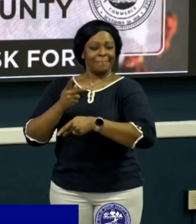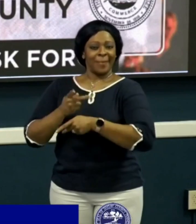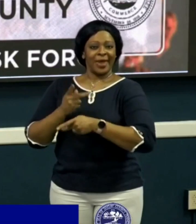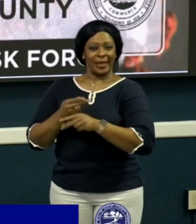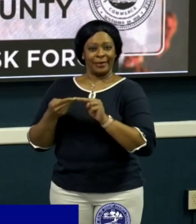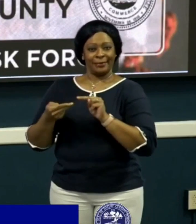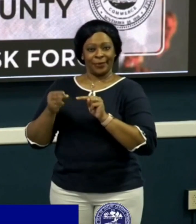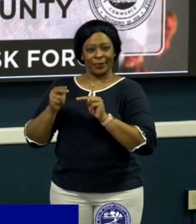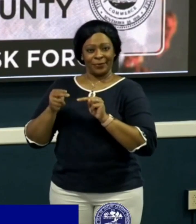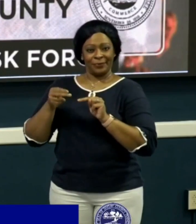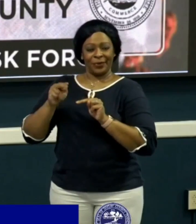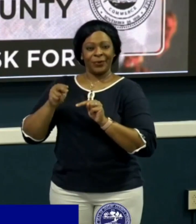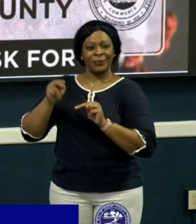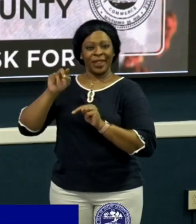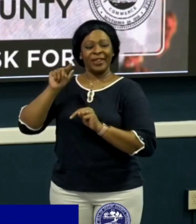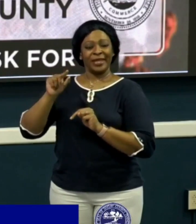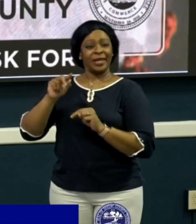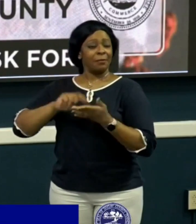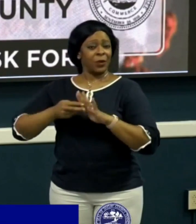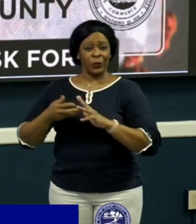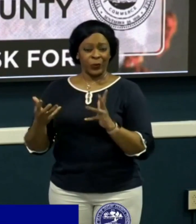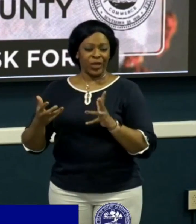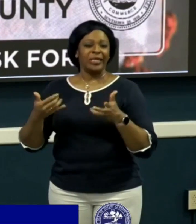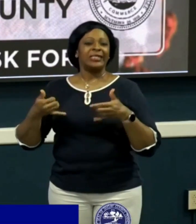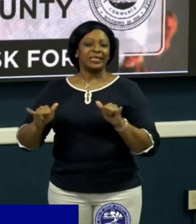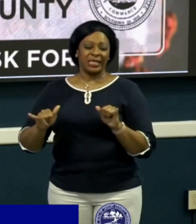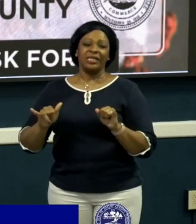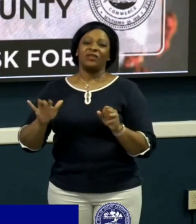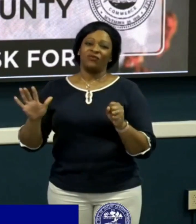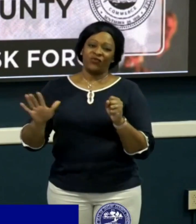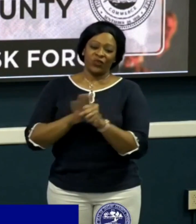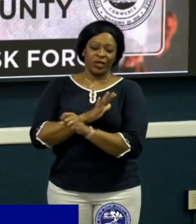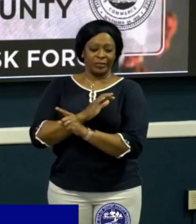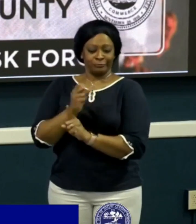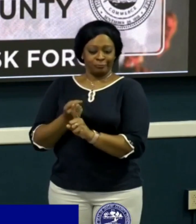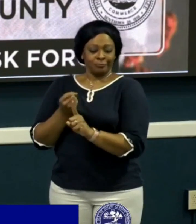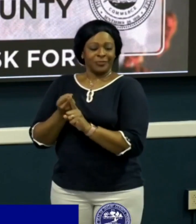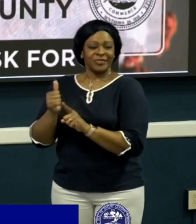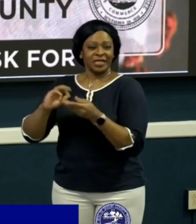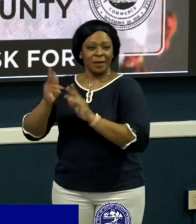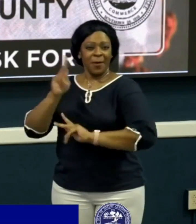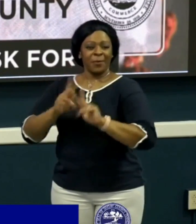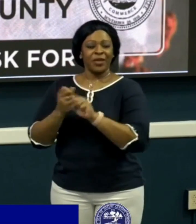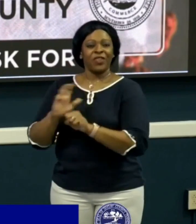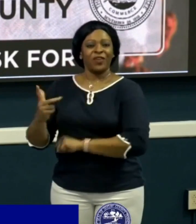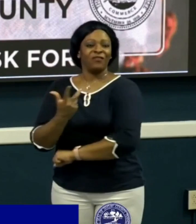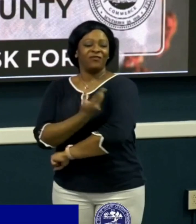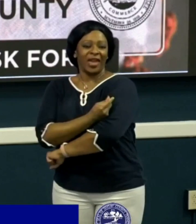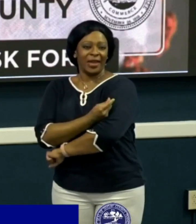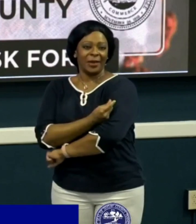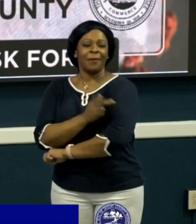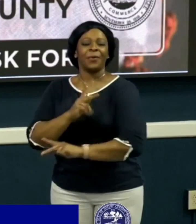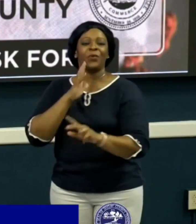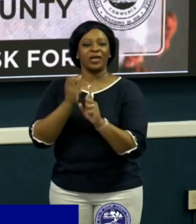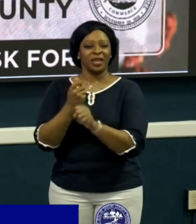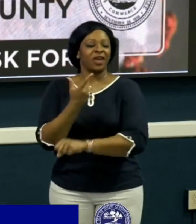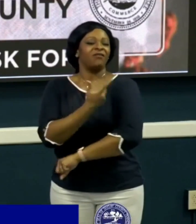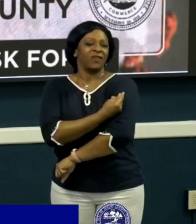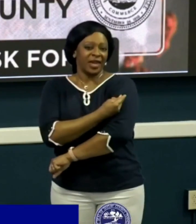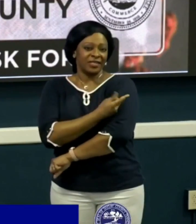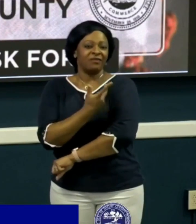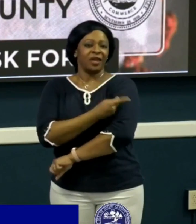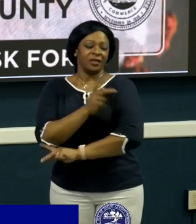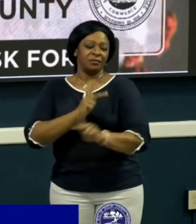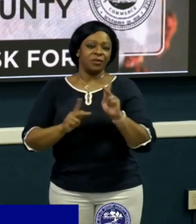incrementally going up a little bit. So what that means is we've probably fully penetrated that population. And And the folks that are going to get vaccinated are vaccinated. The folks